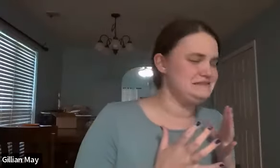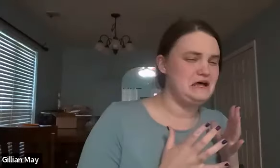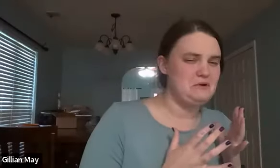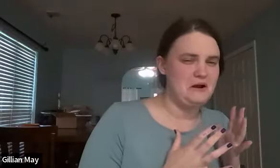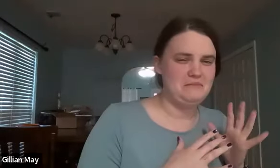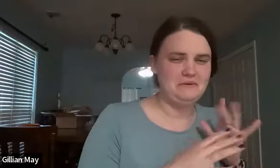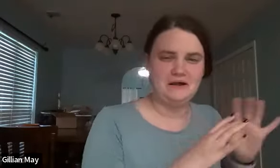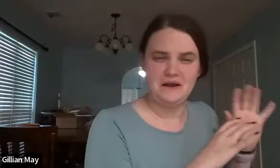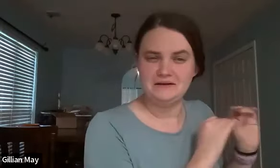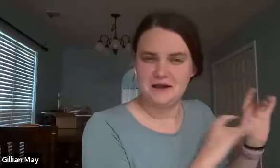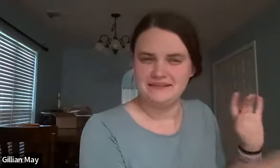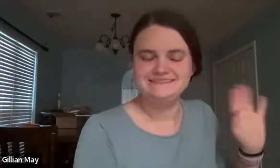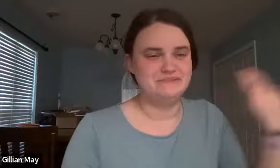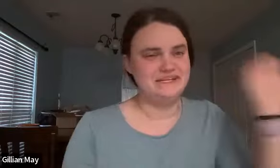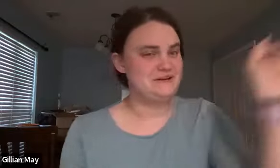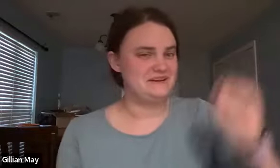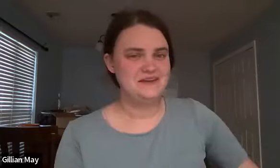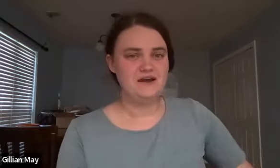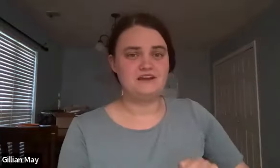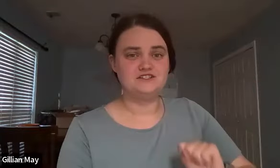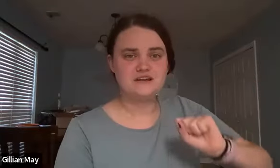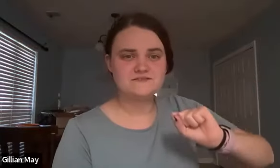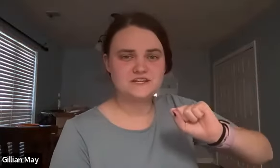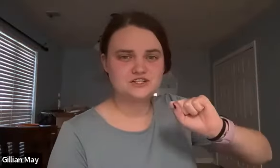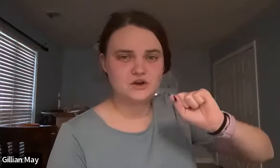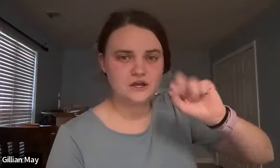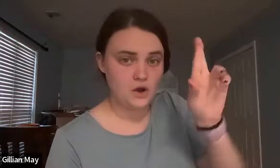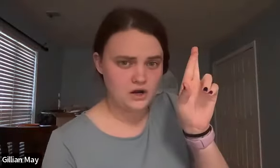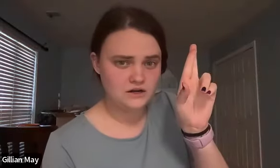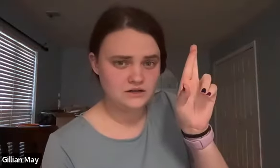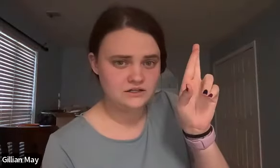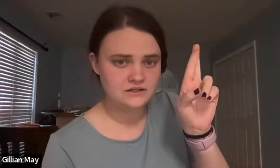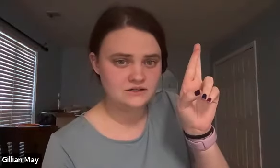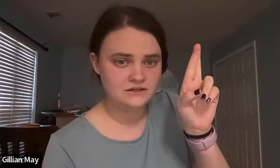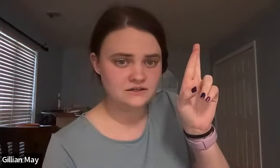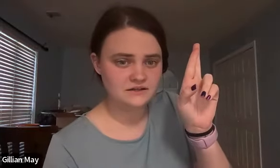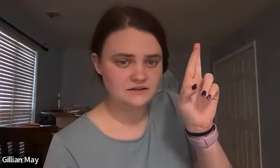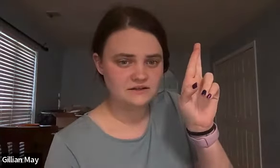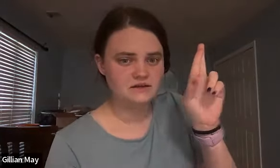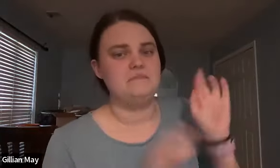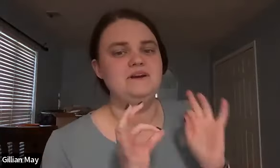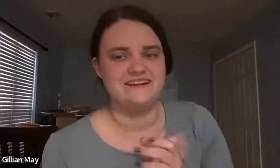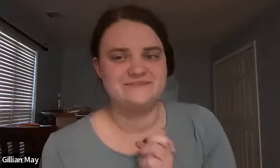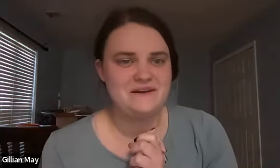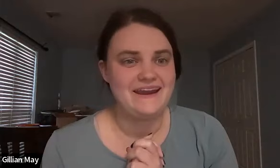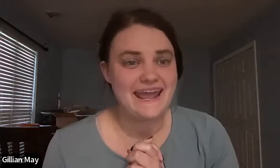lot more uncommon, but we're good. Okay, so you guys finished on R? Okay, perfect. All right.